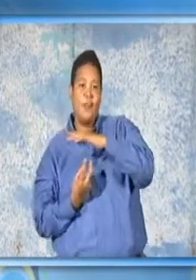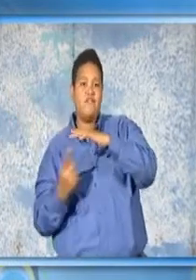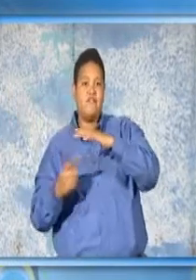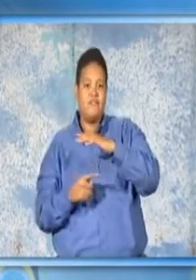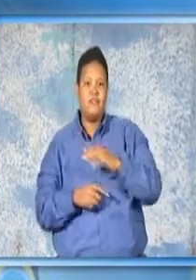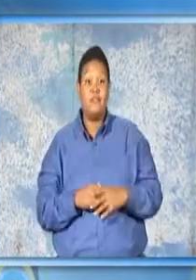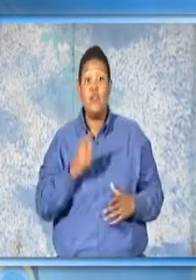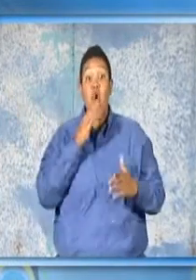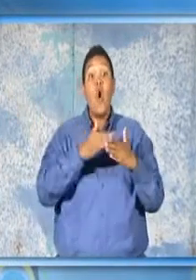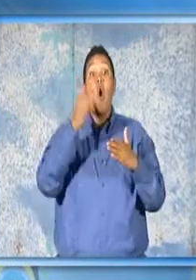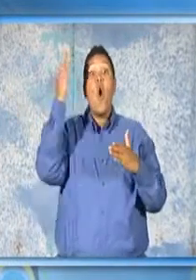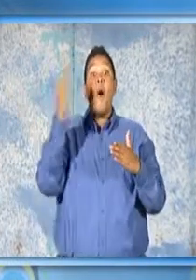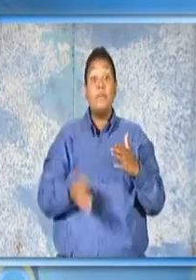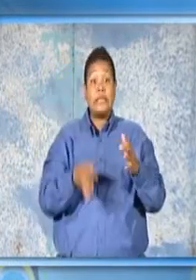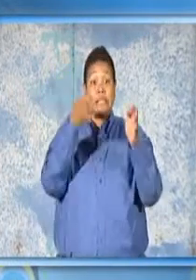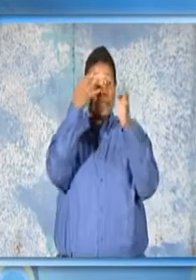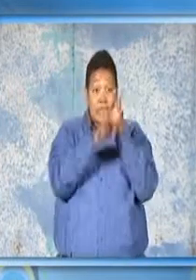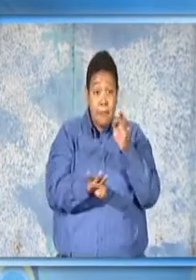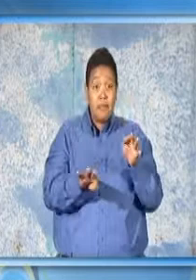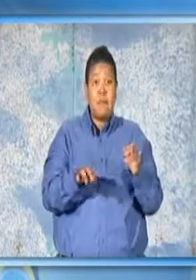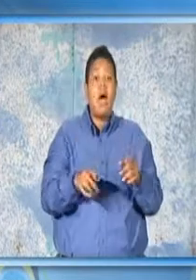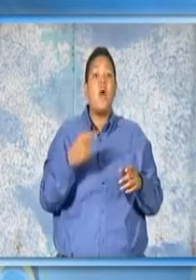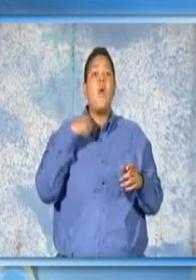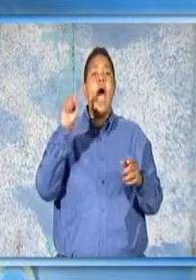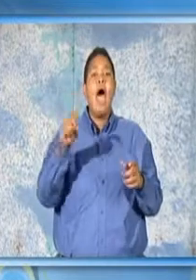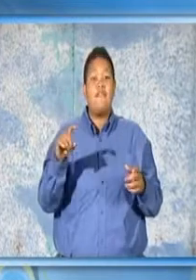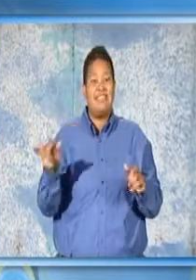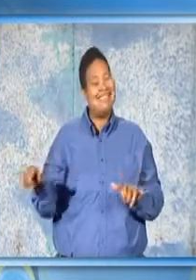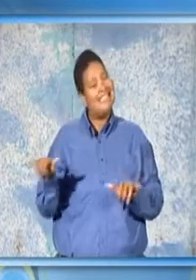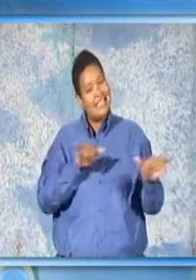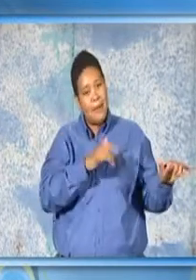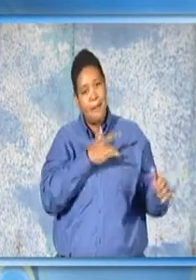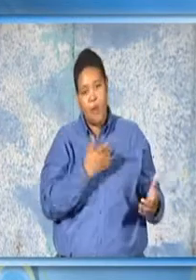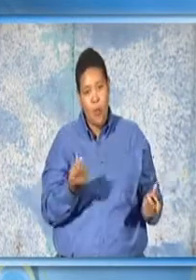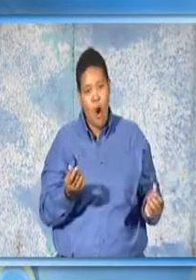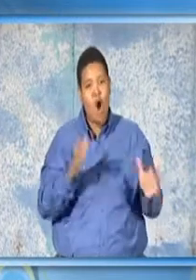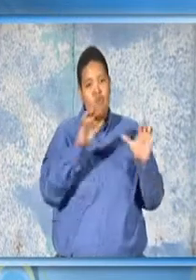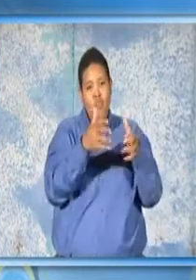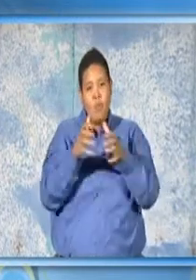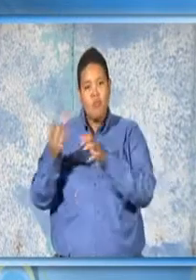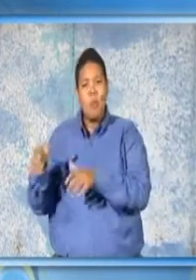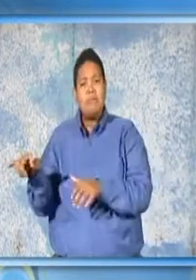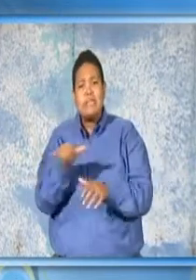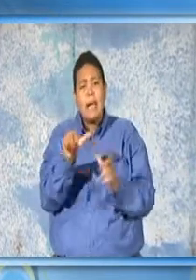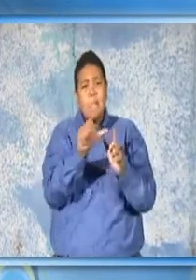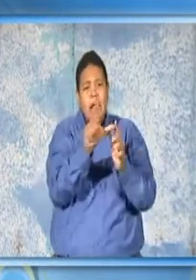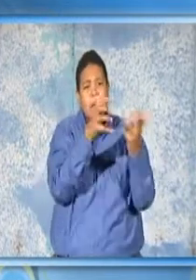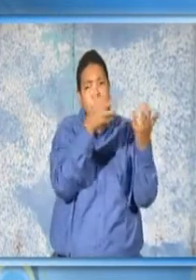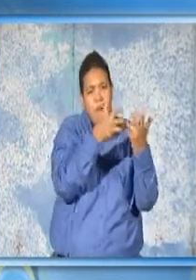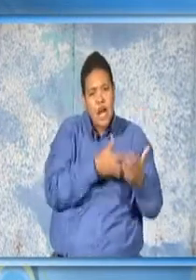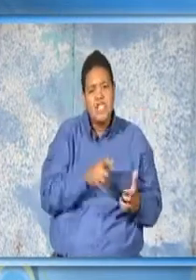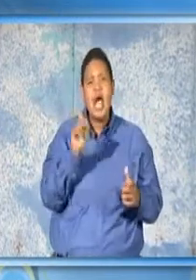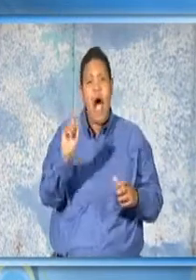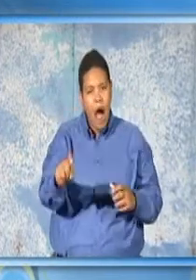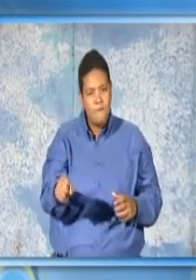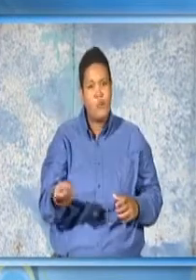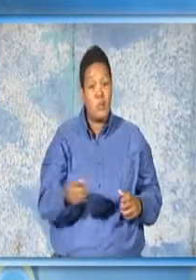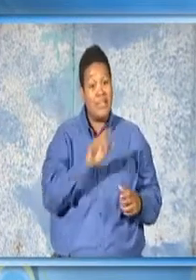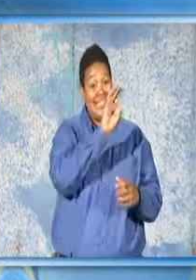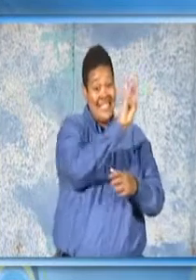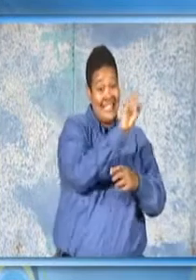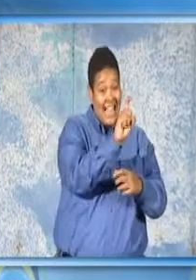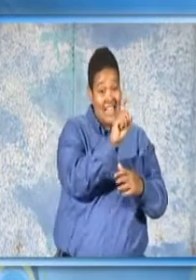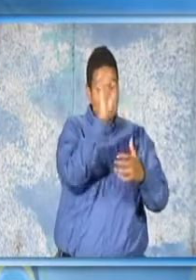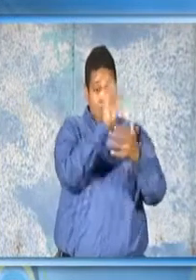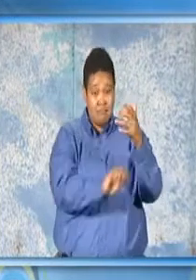To complete our simplification, we have to, as usual, group our like terms. 6x minus